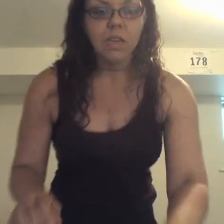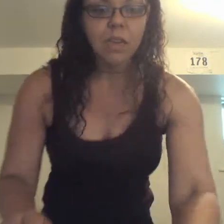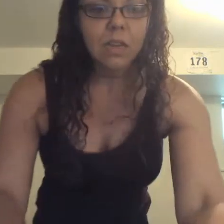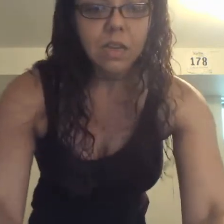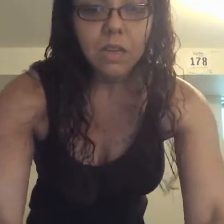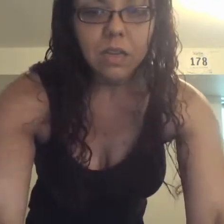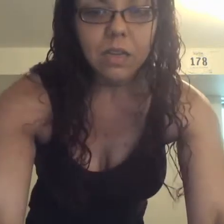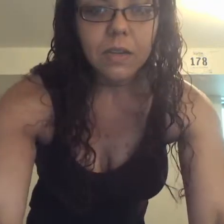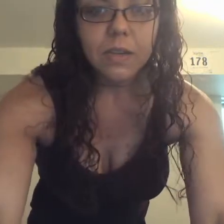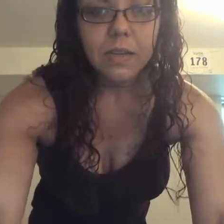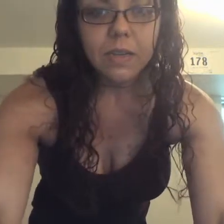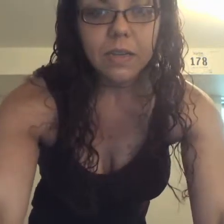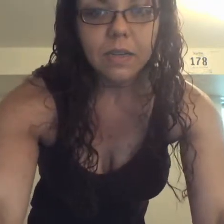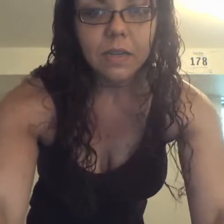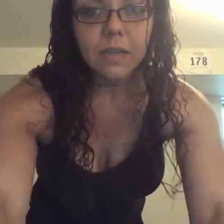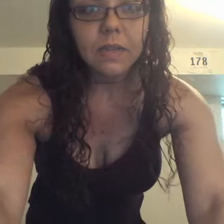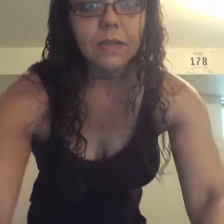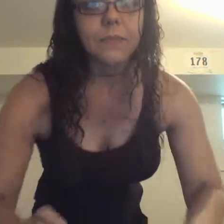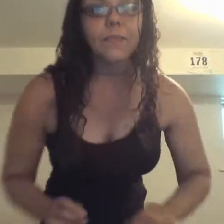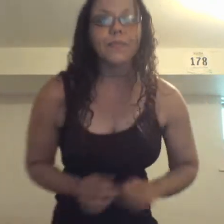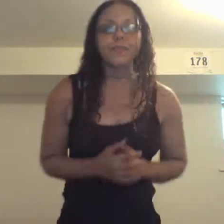extent of what the trip is going to entail.